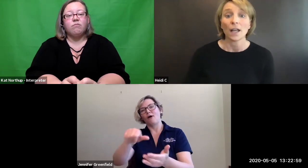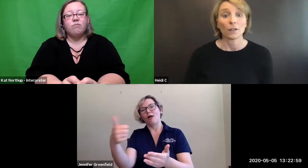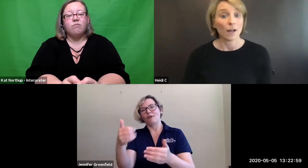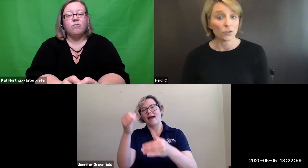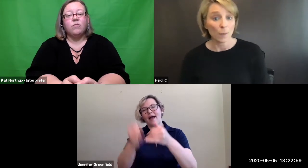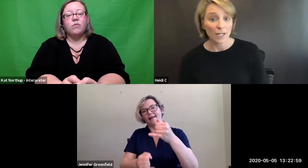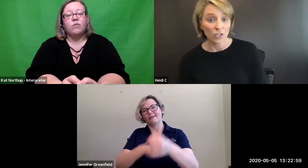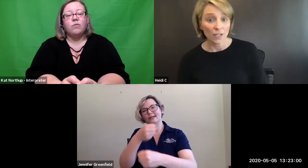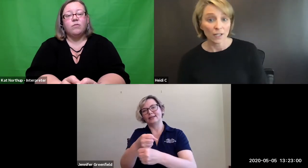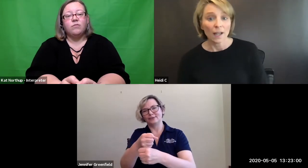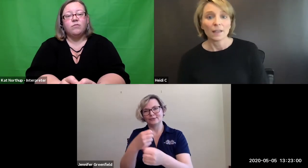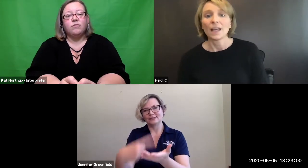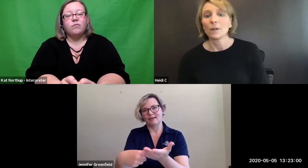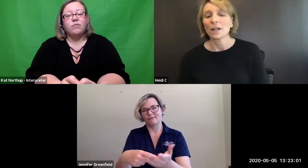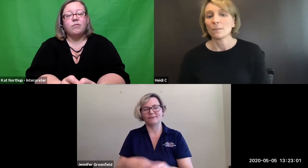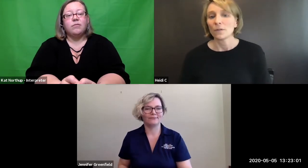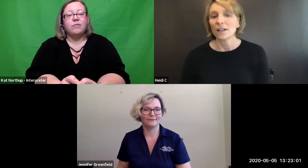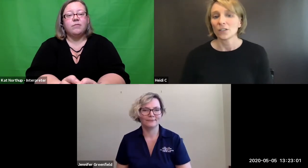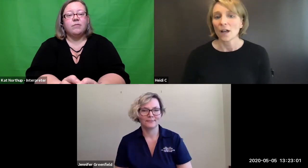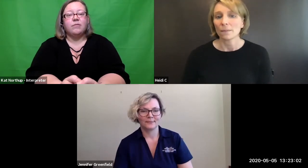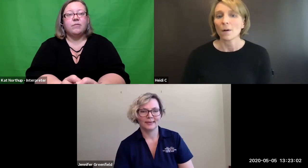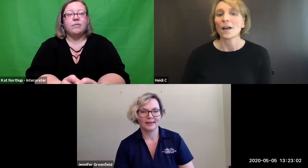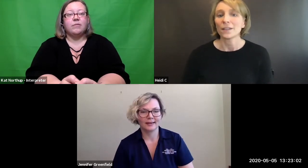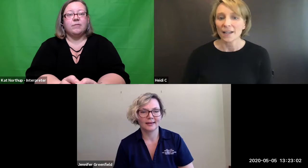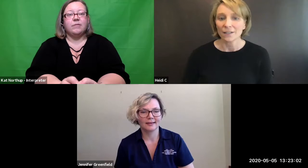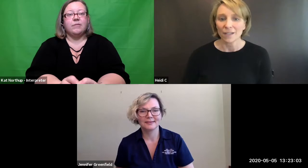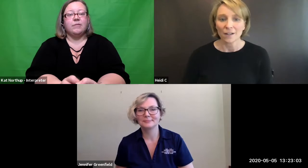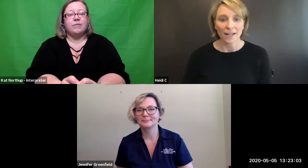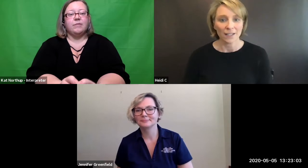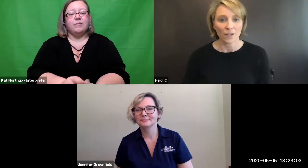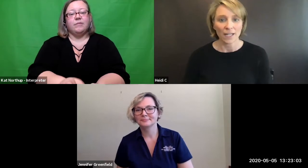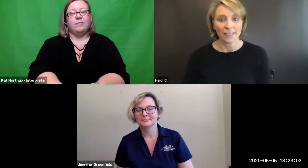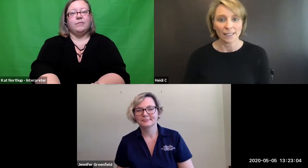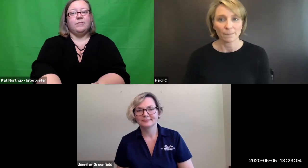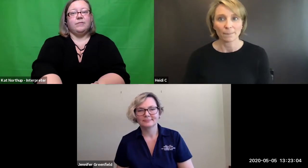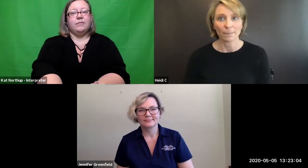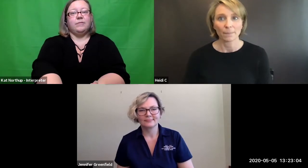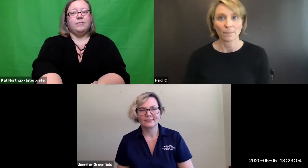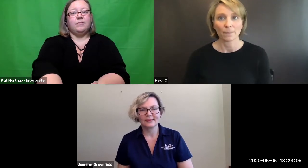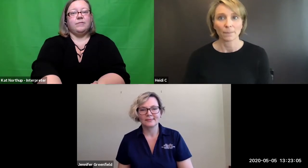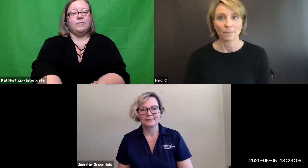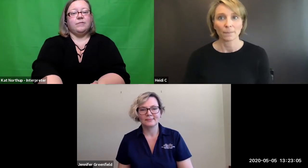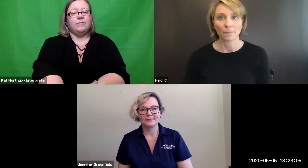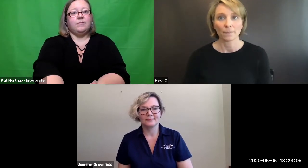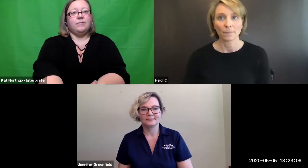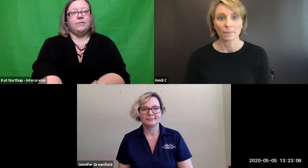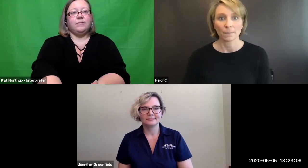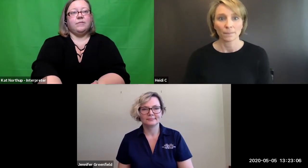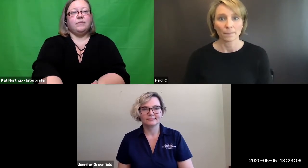regarding graduation? Then we want to move on to talk about other end of the year activities.